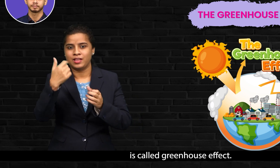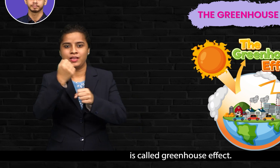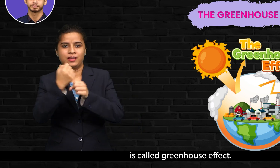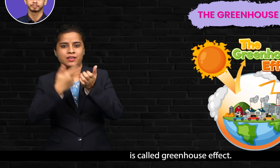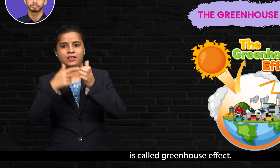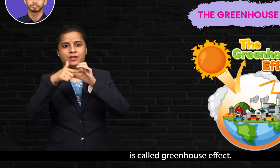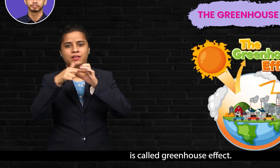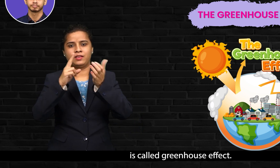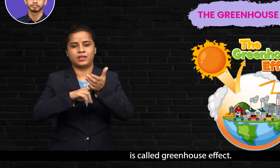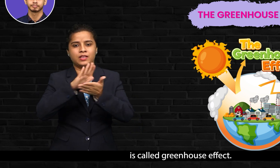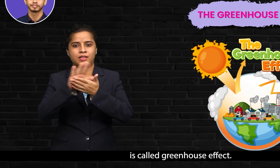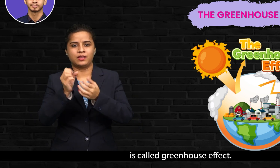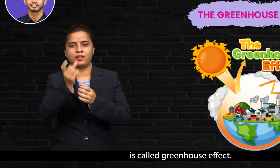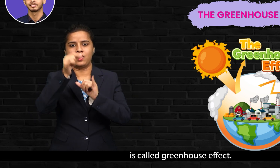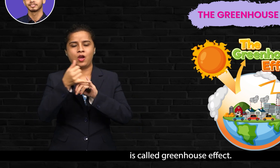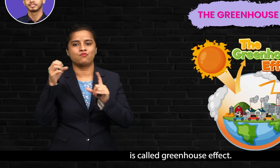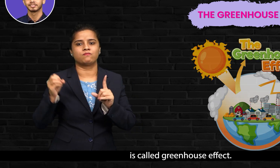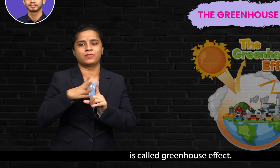effect.